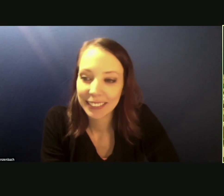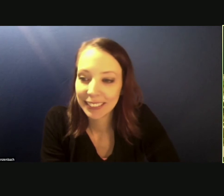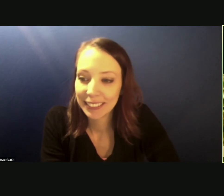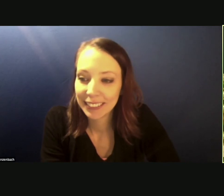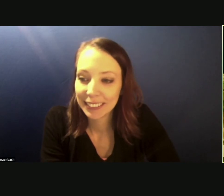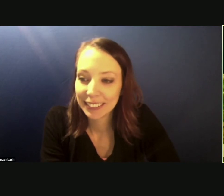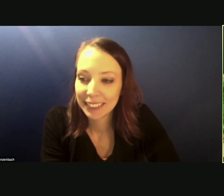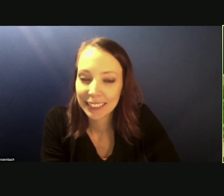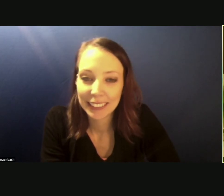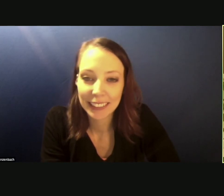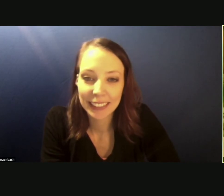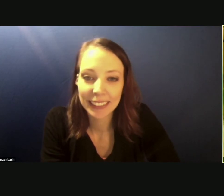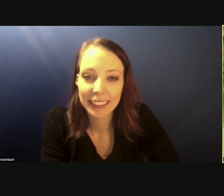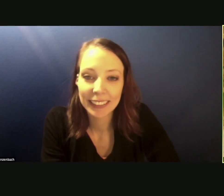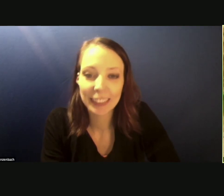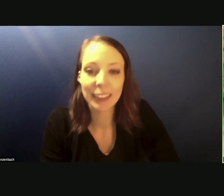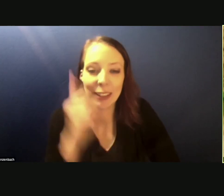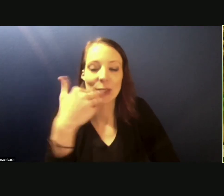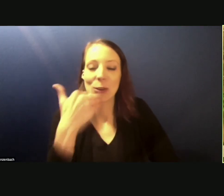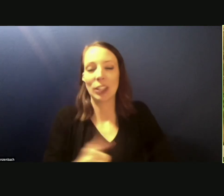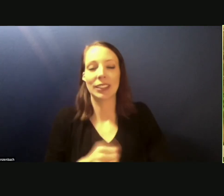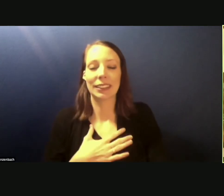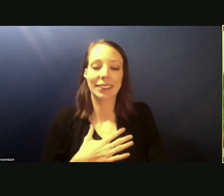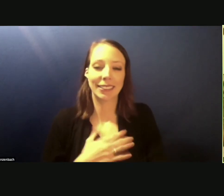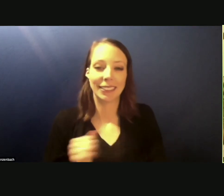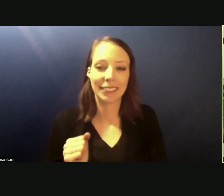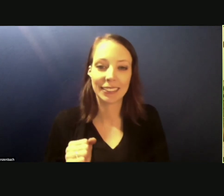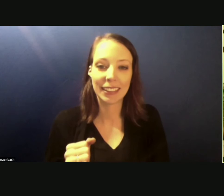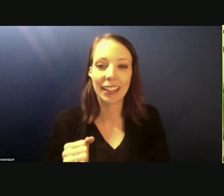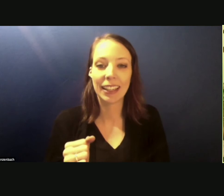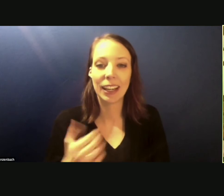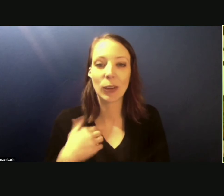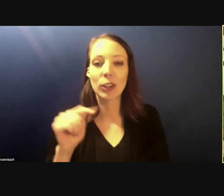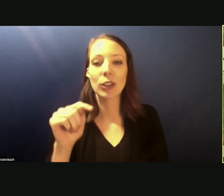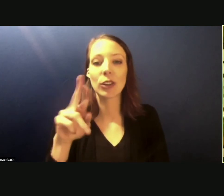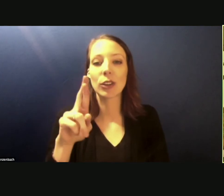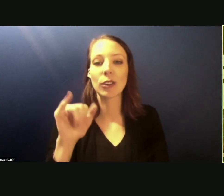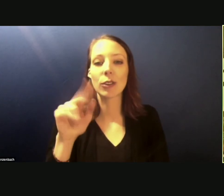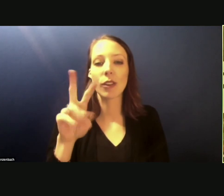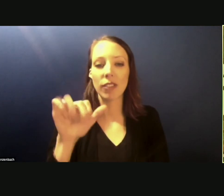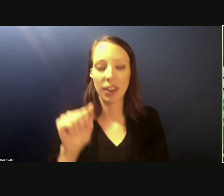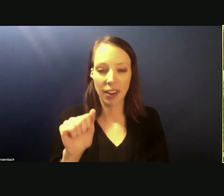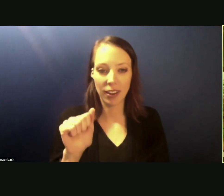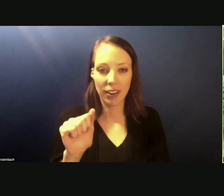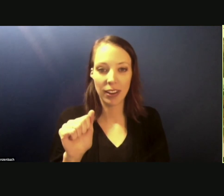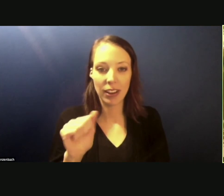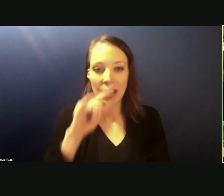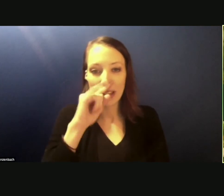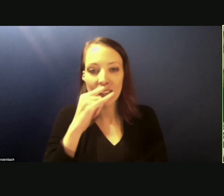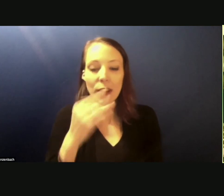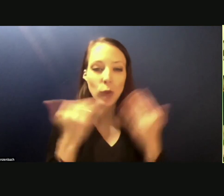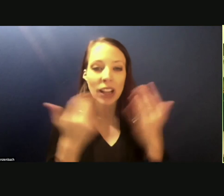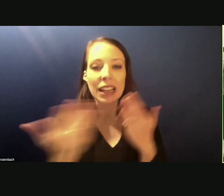So I had a little bit of trivia. I know I want to do some kind of kid-friendly things and talk about turkey a little